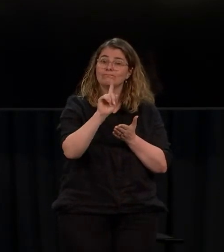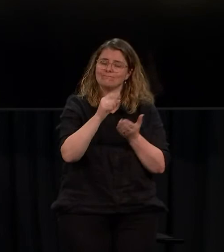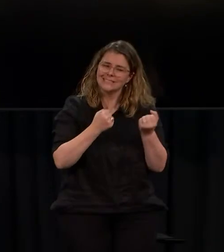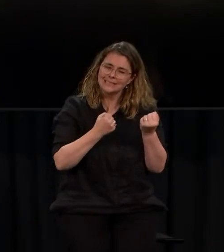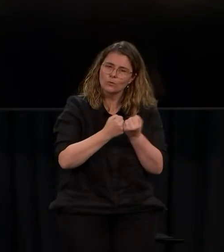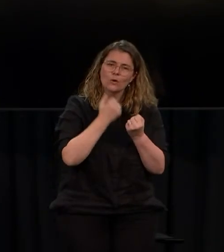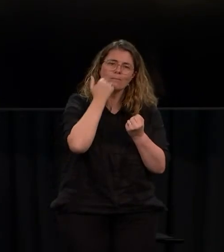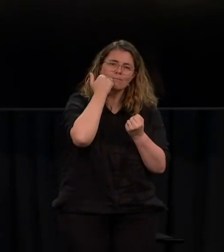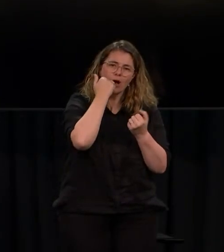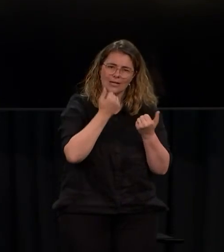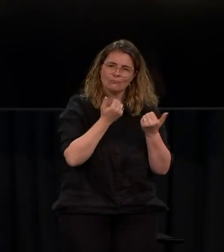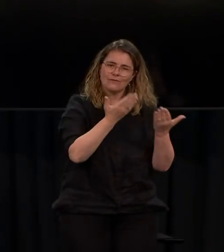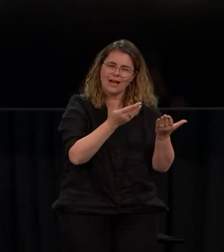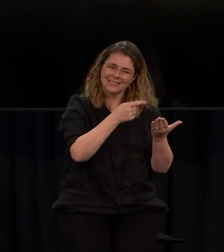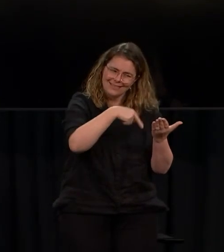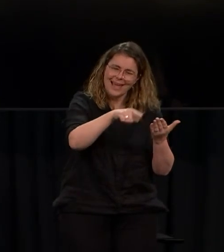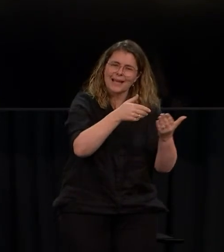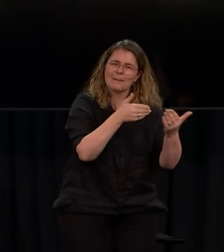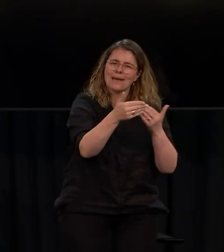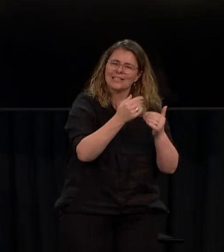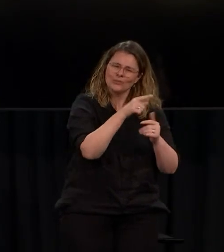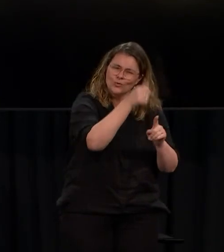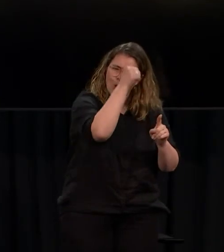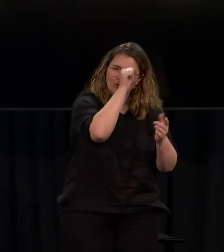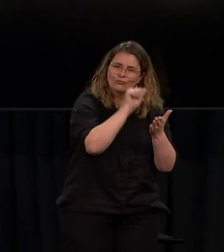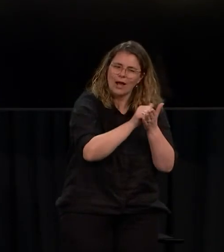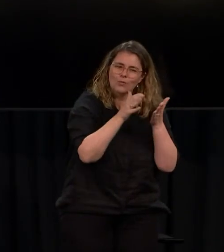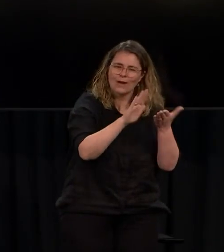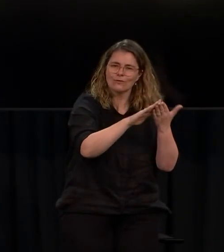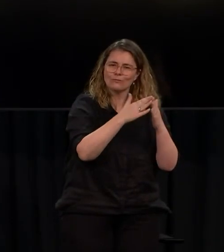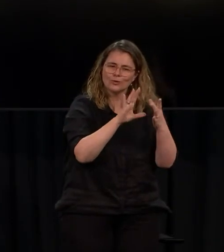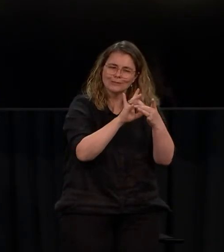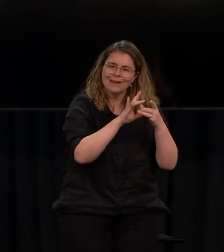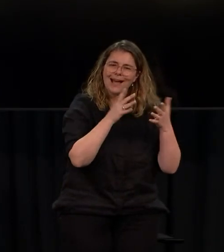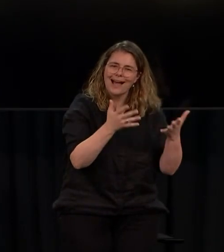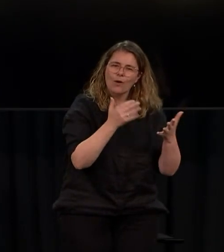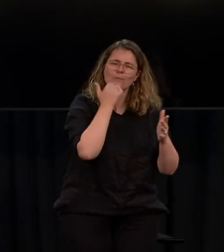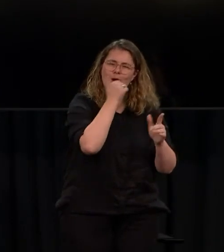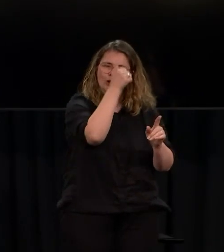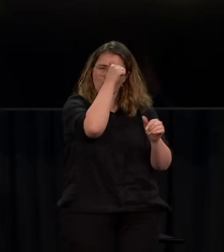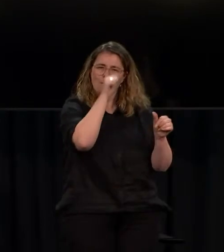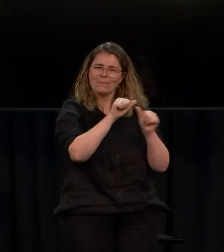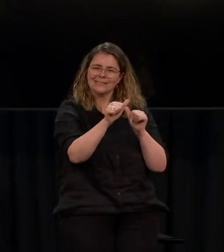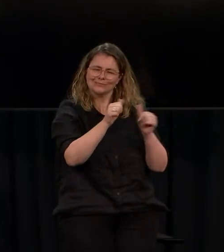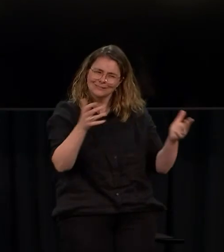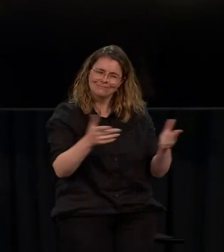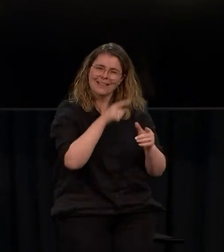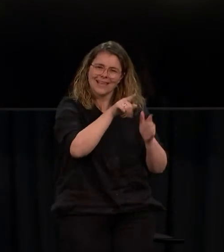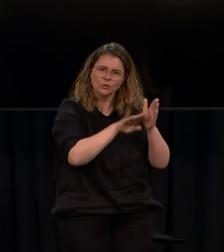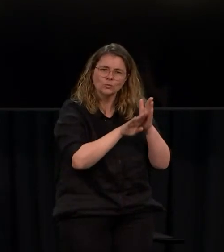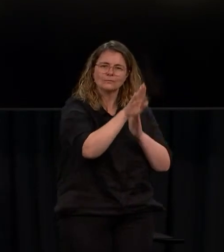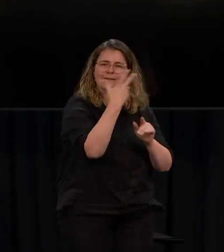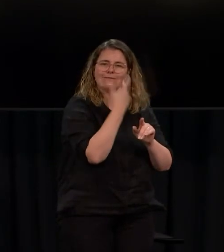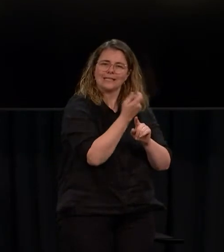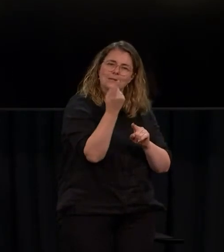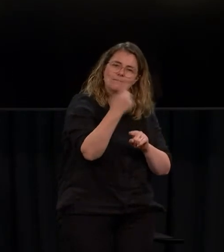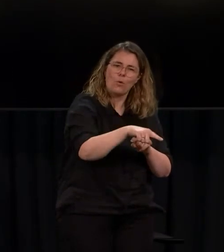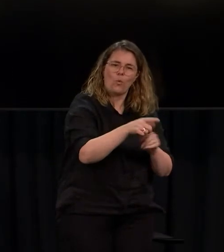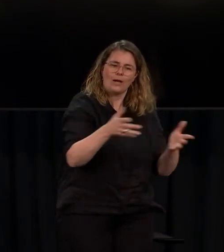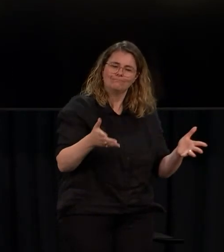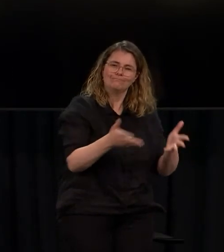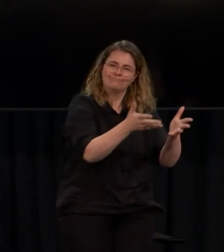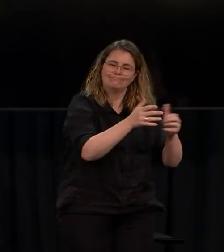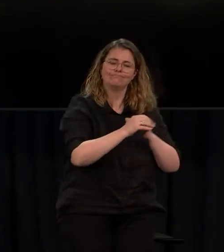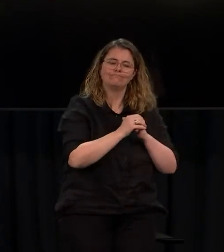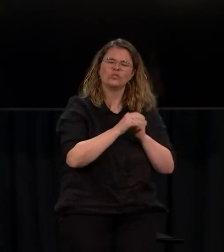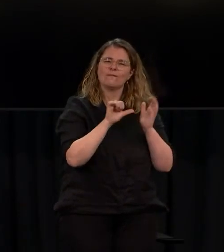Māori providers to have the flexibility to do what they know is going to work in their communities and just really accelerate those rates. As we've seen, actually,